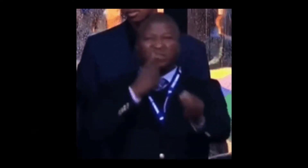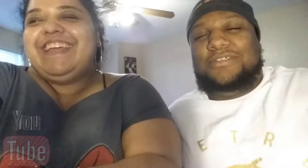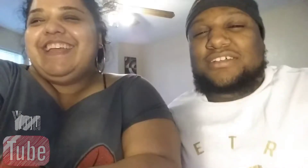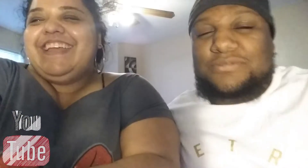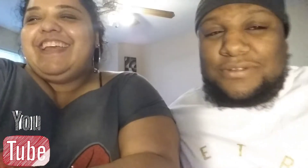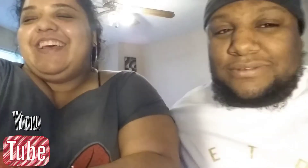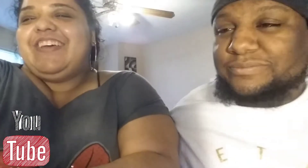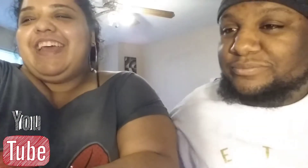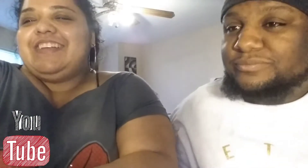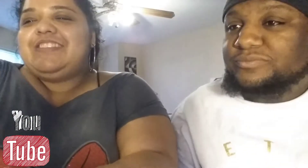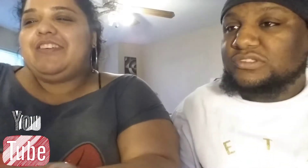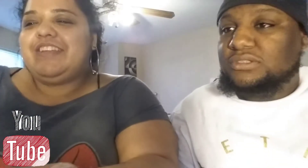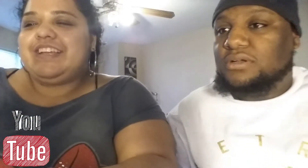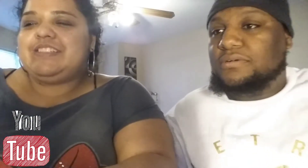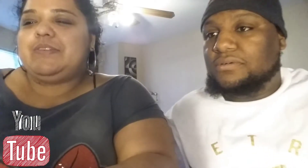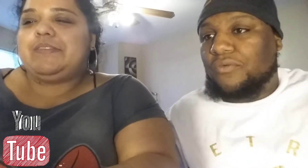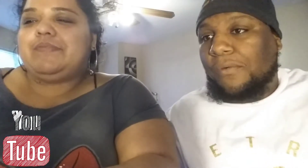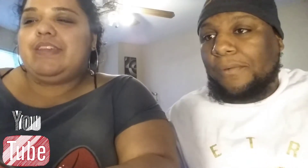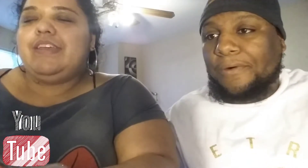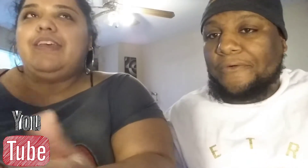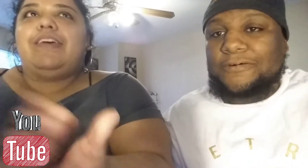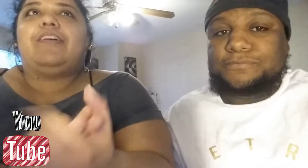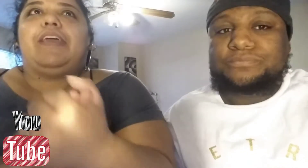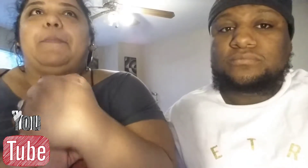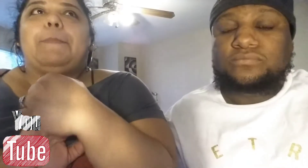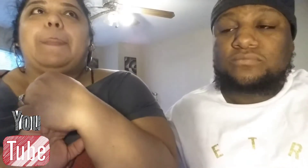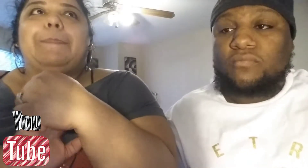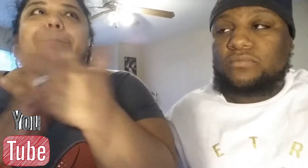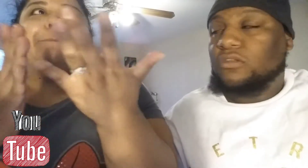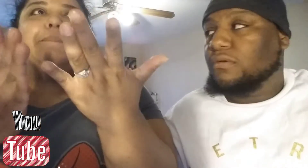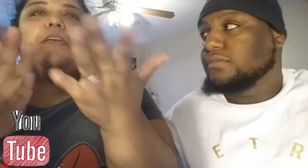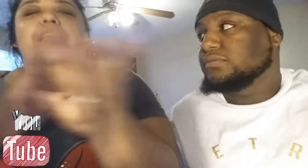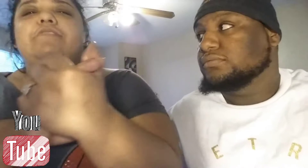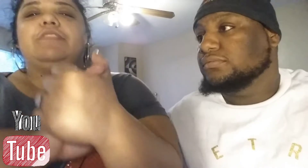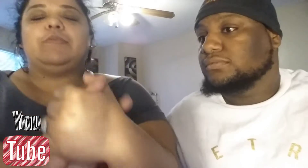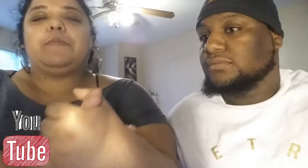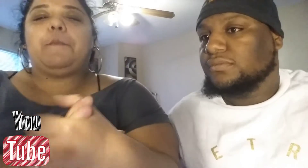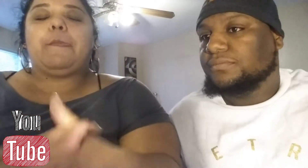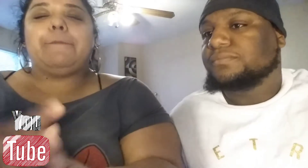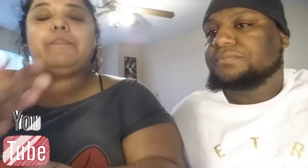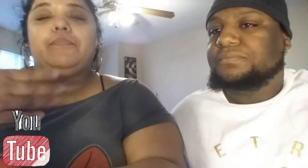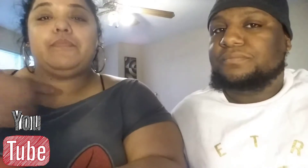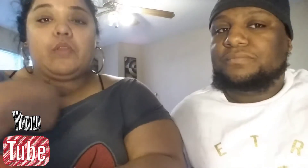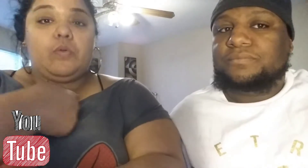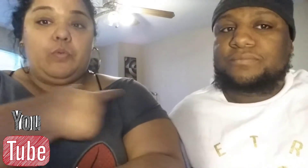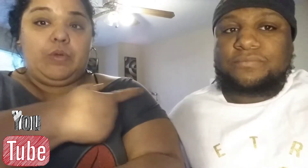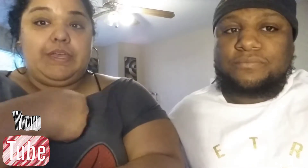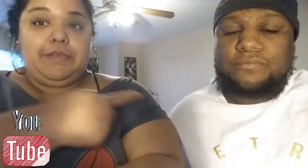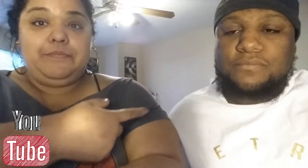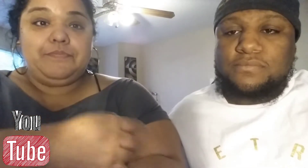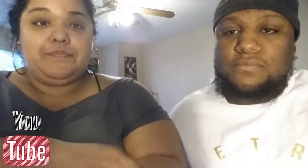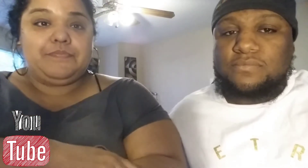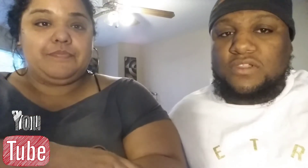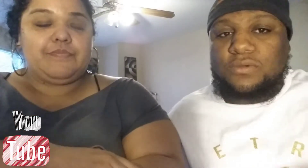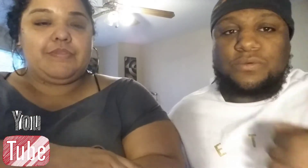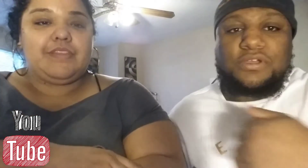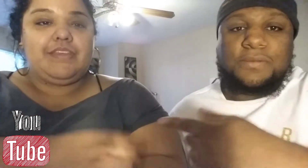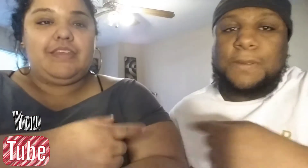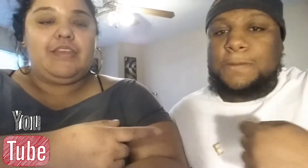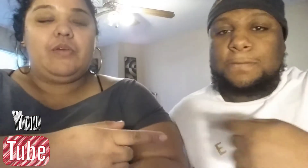Let's go to this one. Okay, so next one. Okay. Okay, let's do this one. We. We.